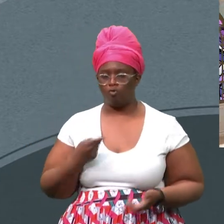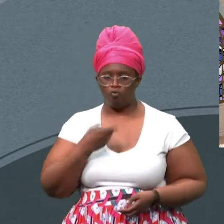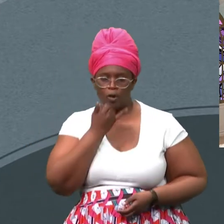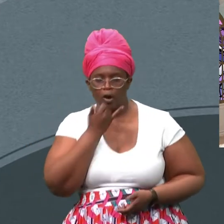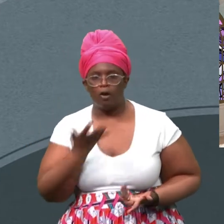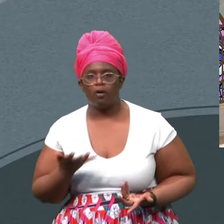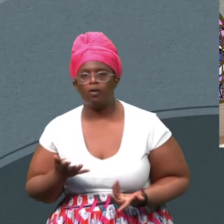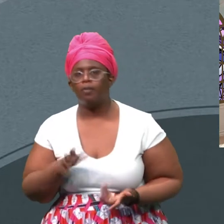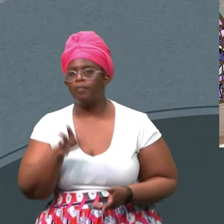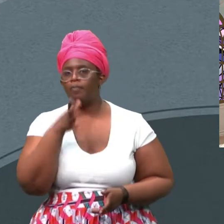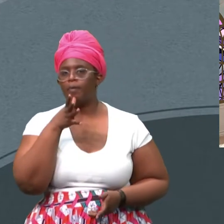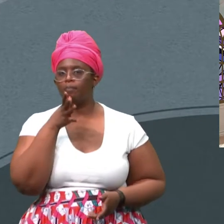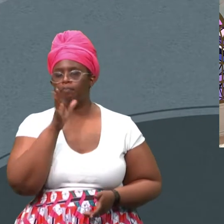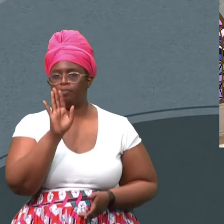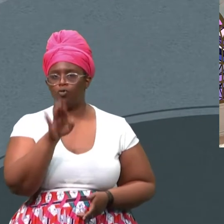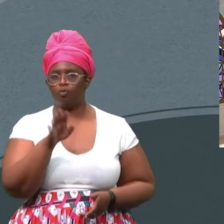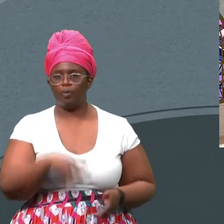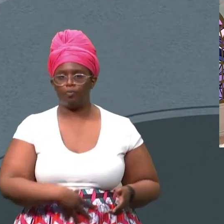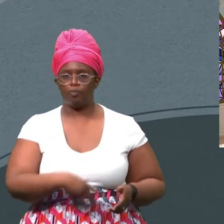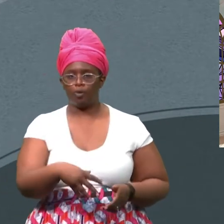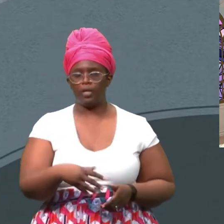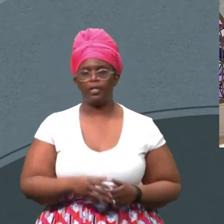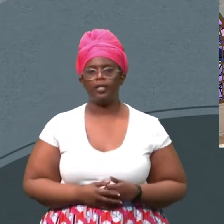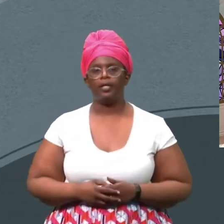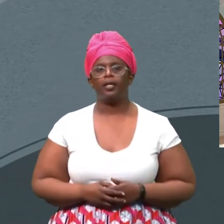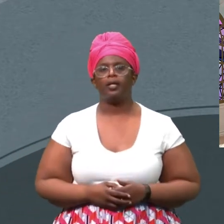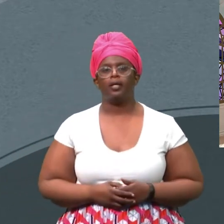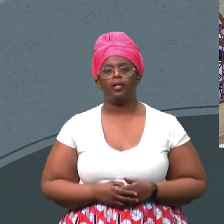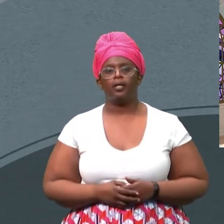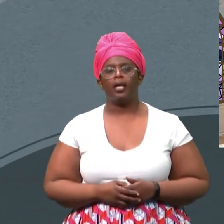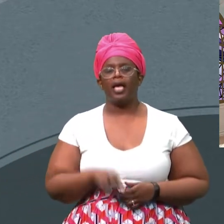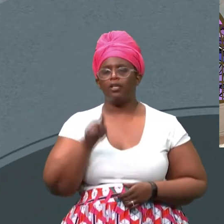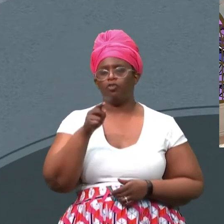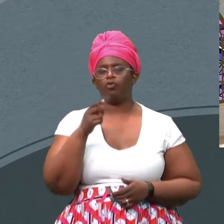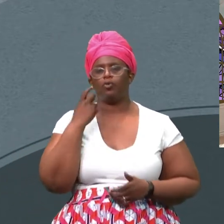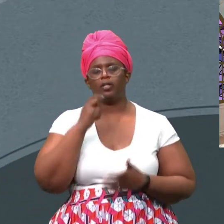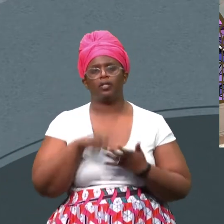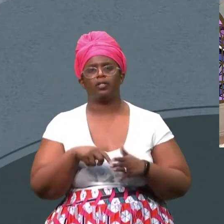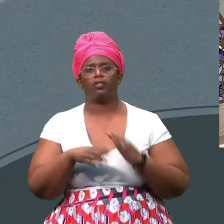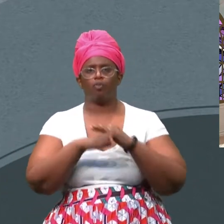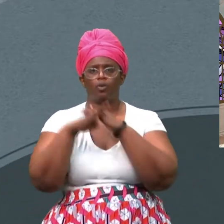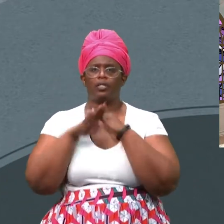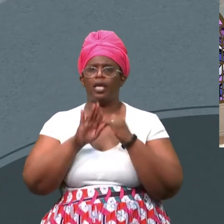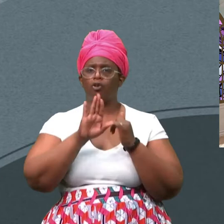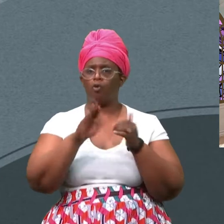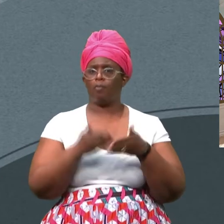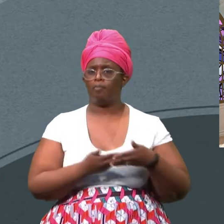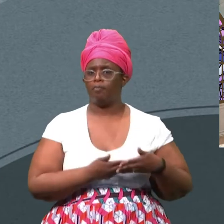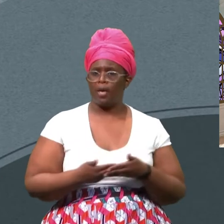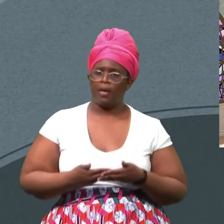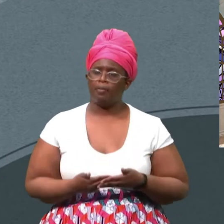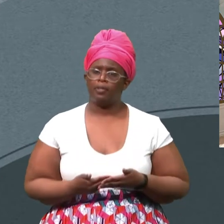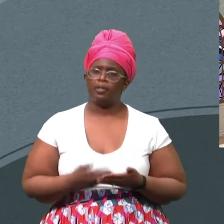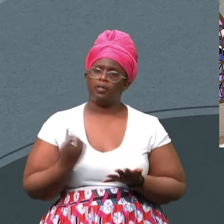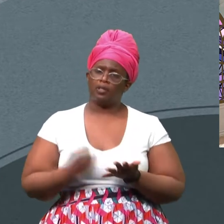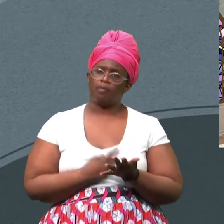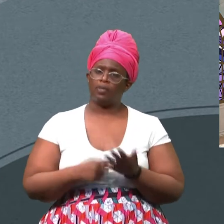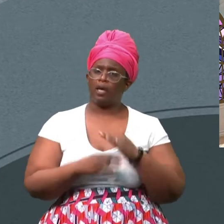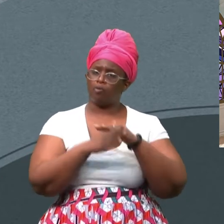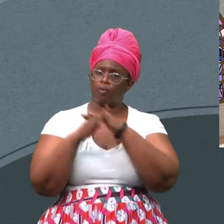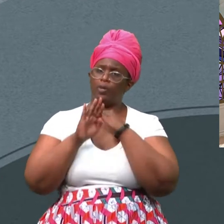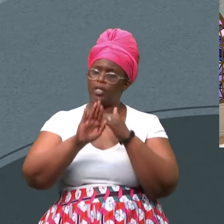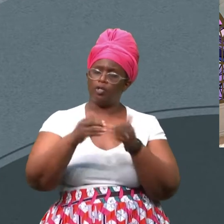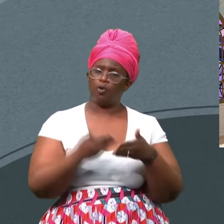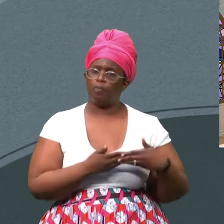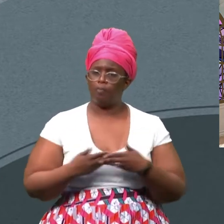who've been pregnant, and then you recognize that you in order to protect what's in you, that sometimes protecting what's in you